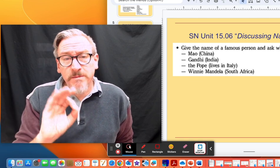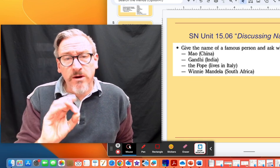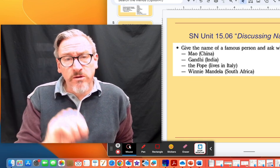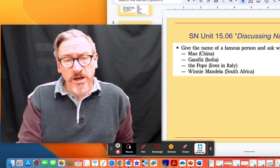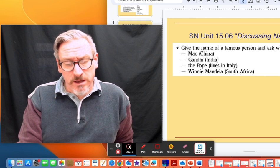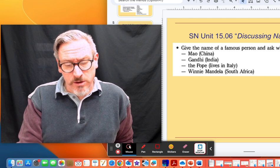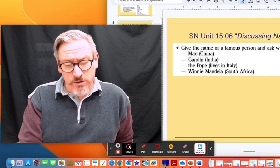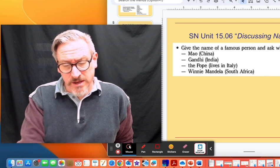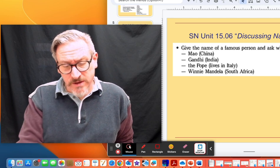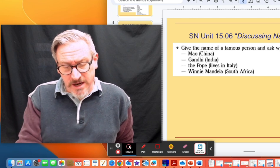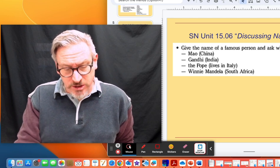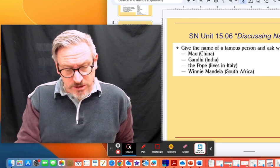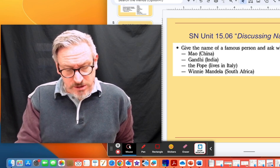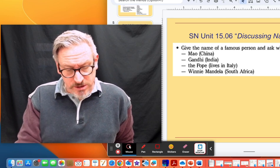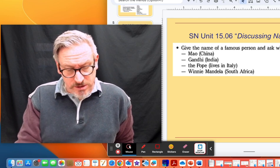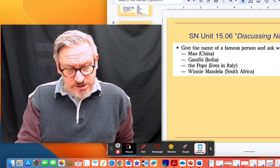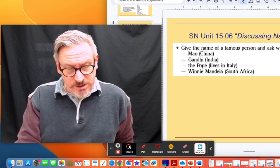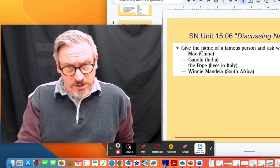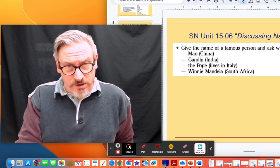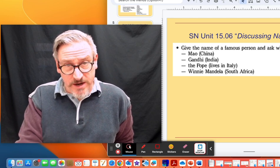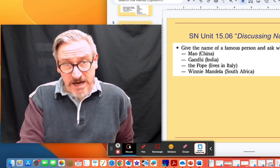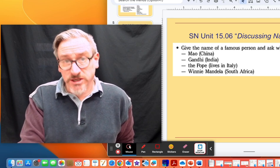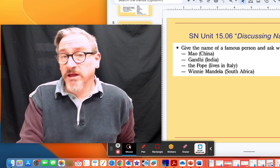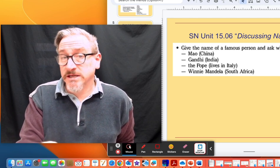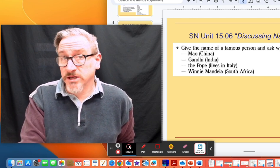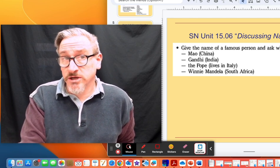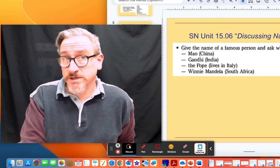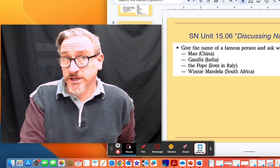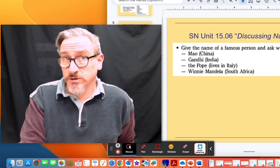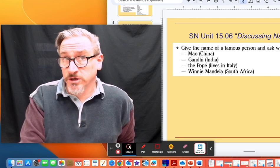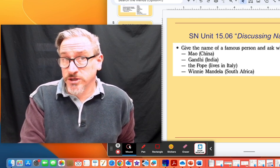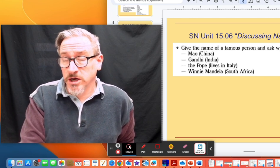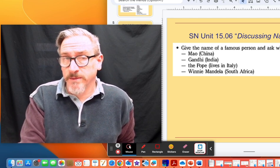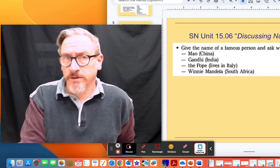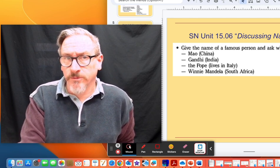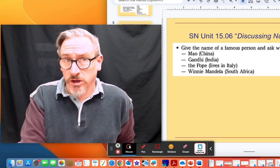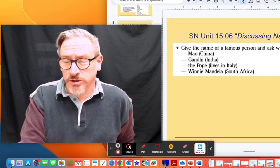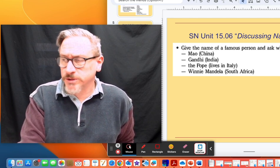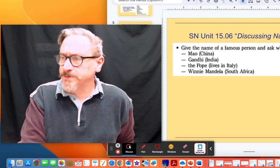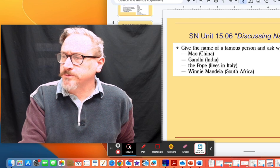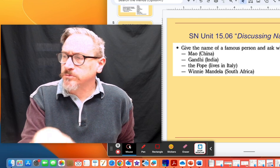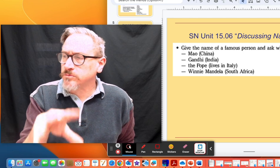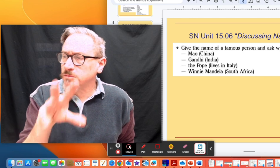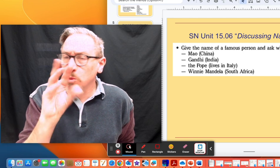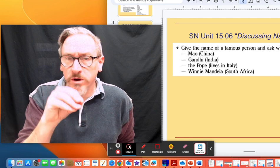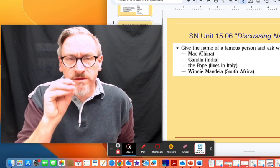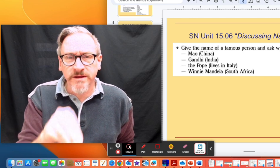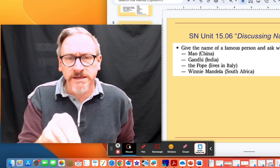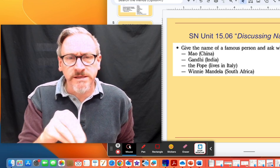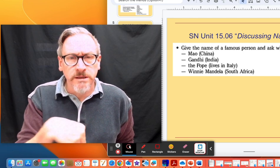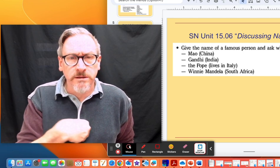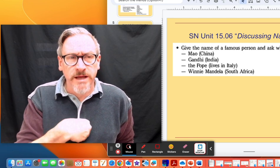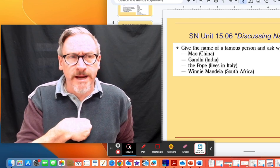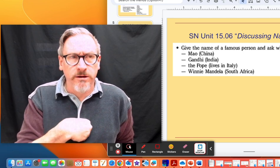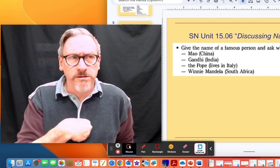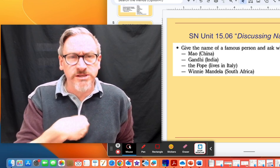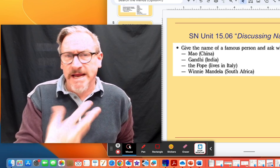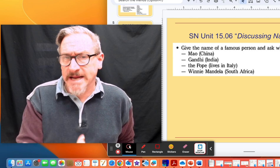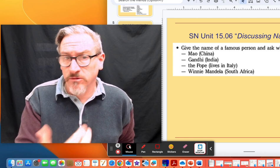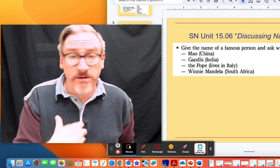Think about it in the nation, the nationalities and the countries that you're going to talk about, the cultures. What are the things